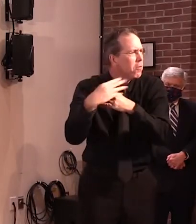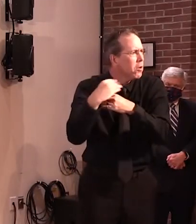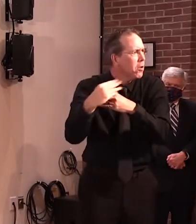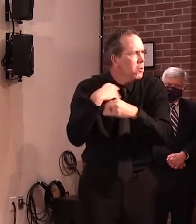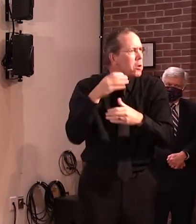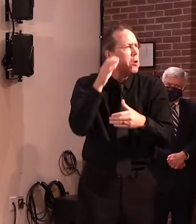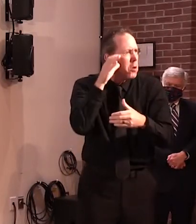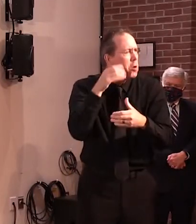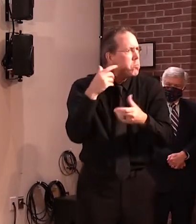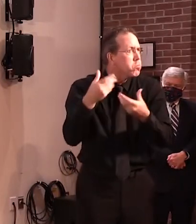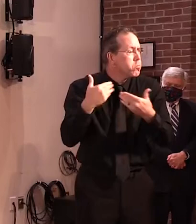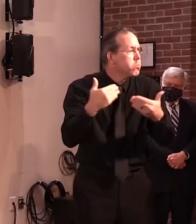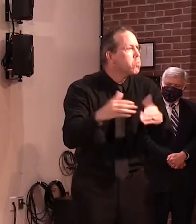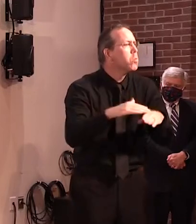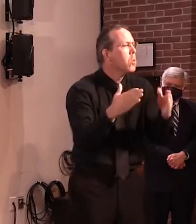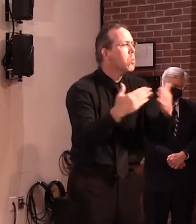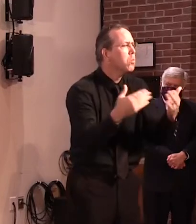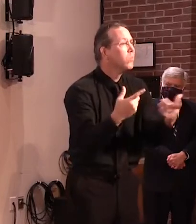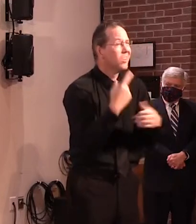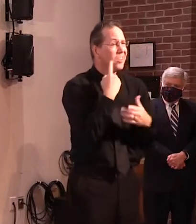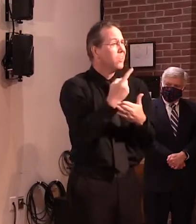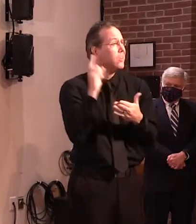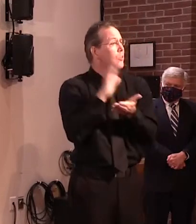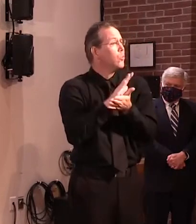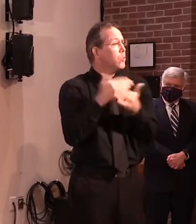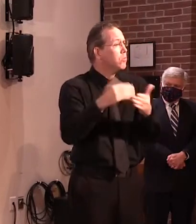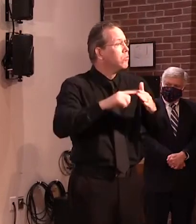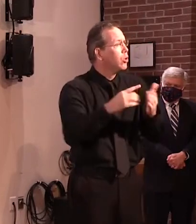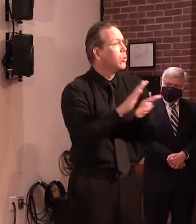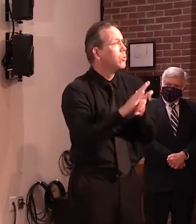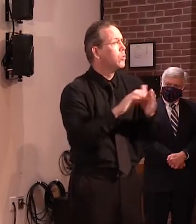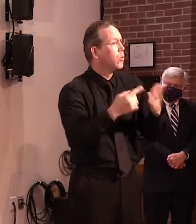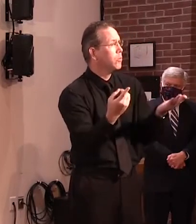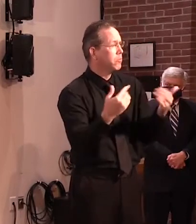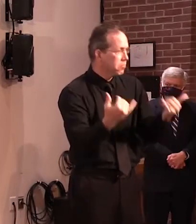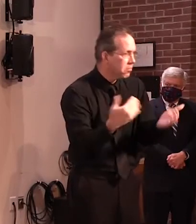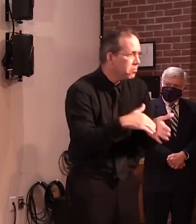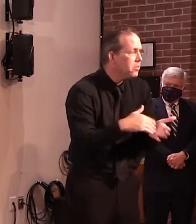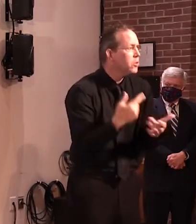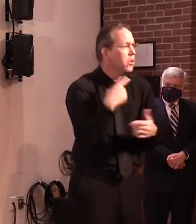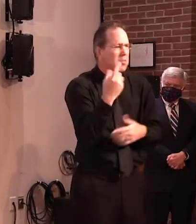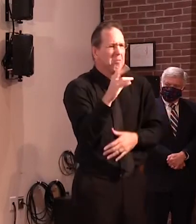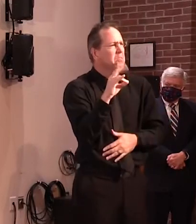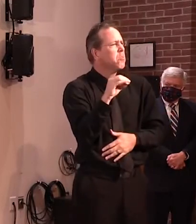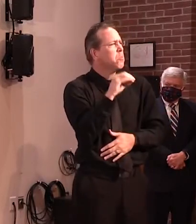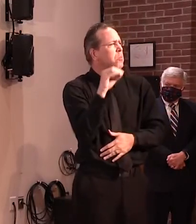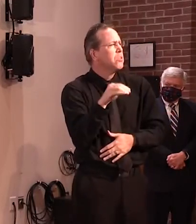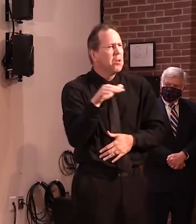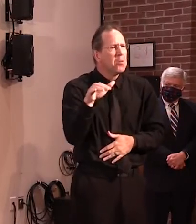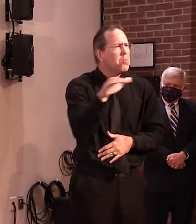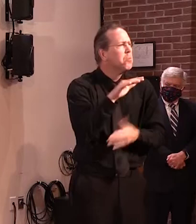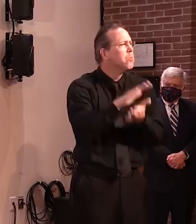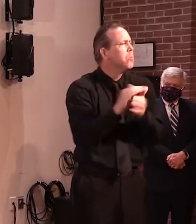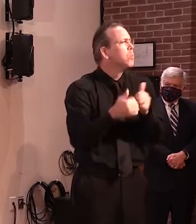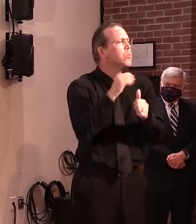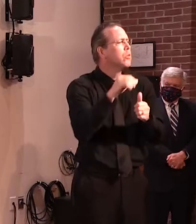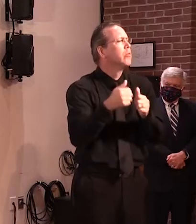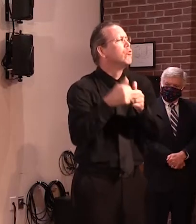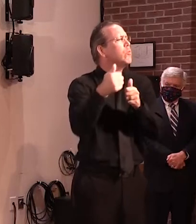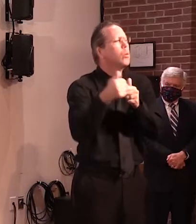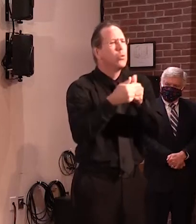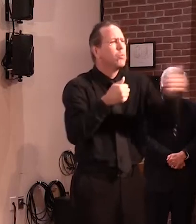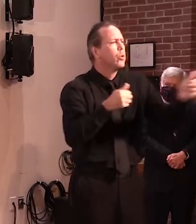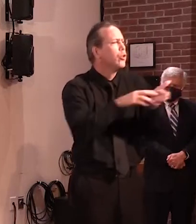about 70% of the schools are currently remote for three or more days per week, as we've heard from pediatricians and other